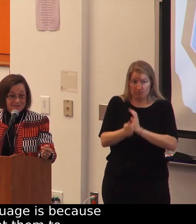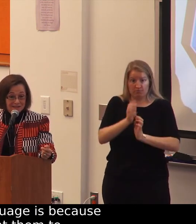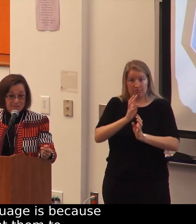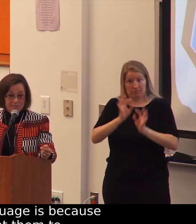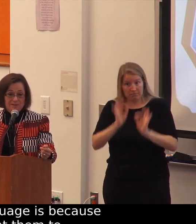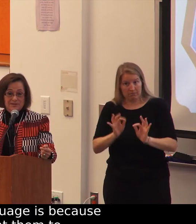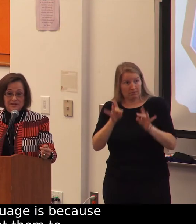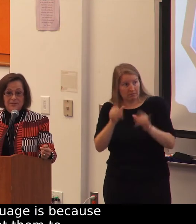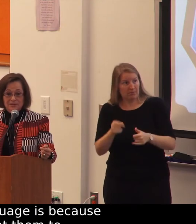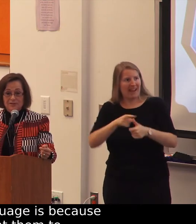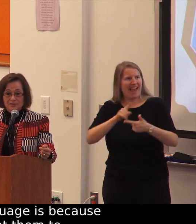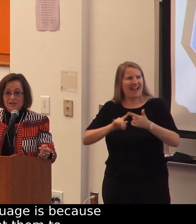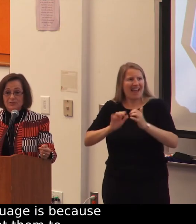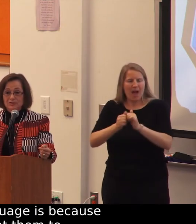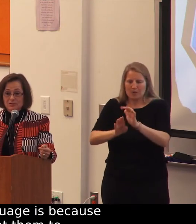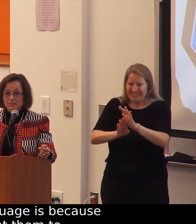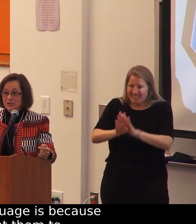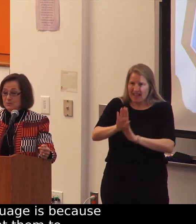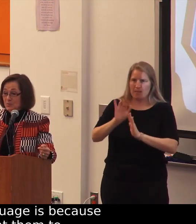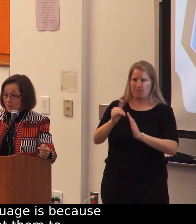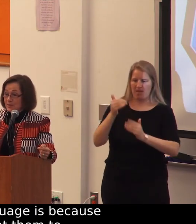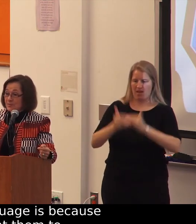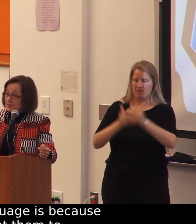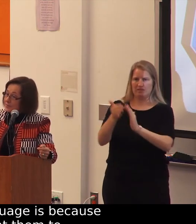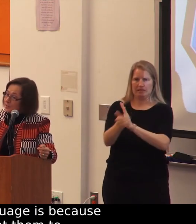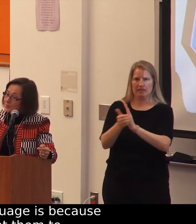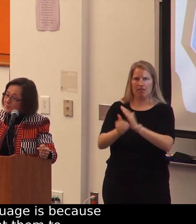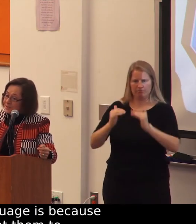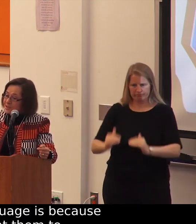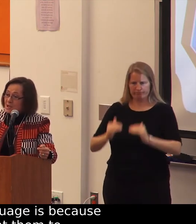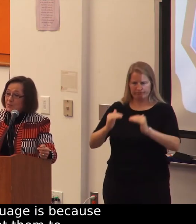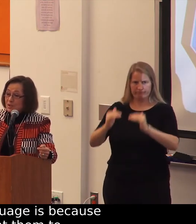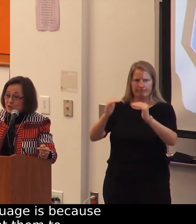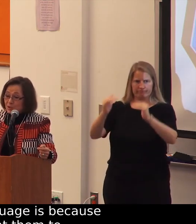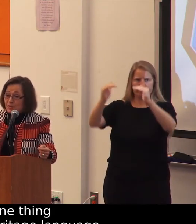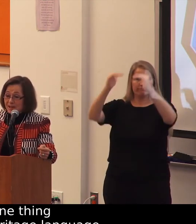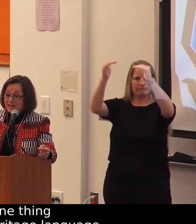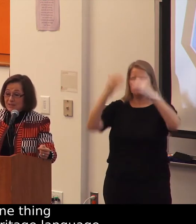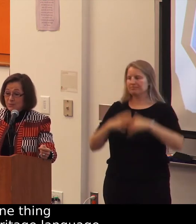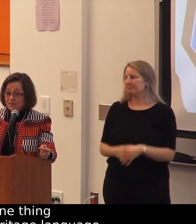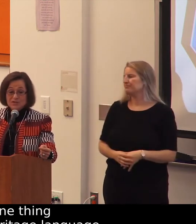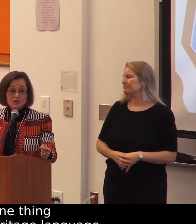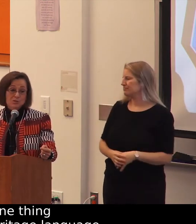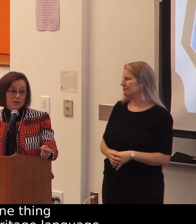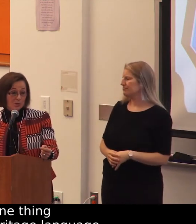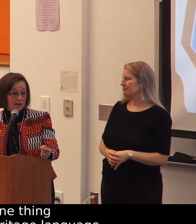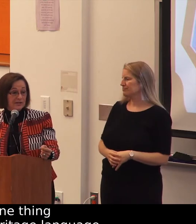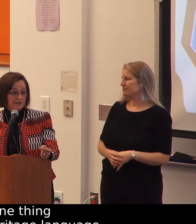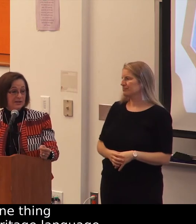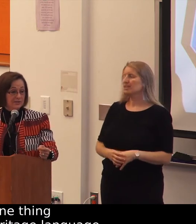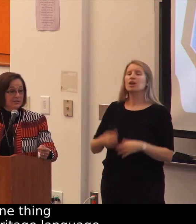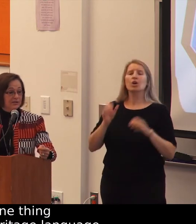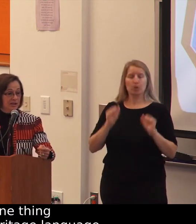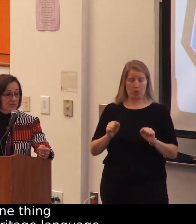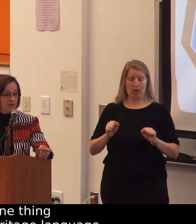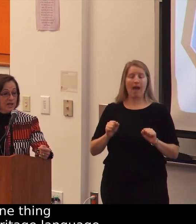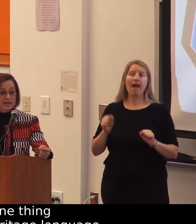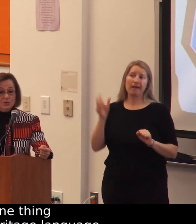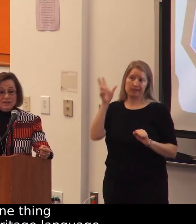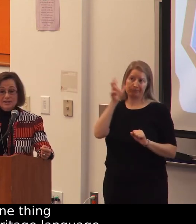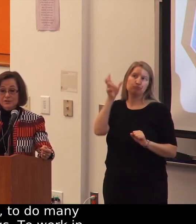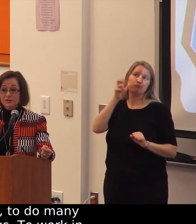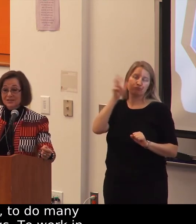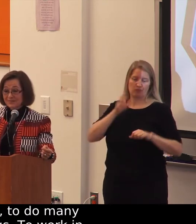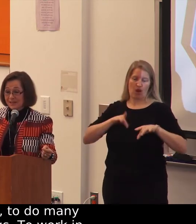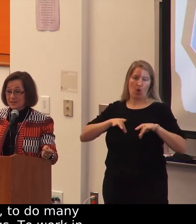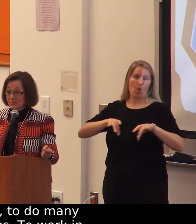the development of heritage languages, because we want them to develop, right? We know that it's one thing to acquire a heritage language and